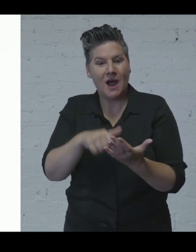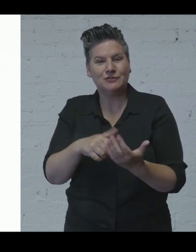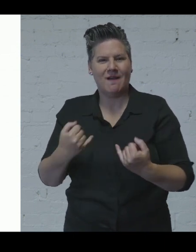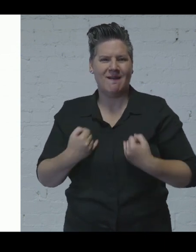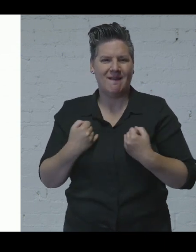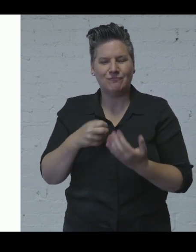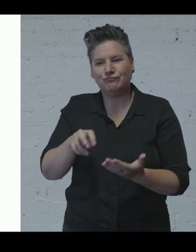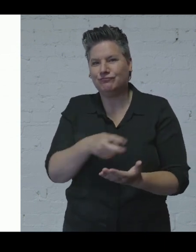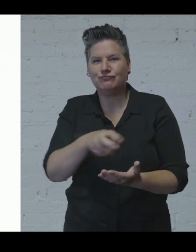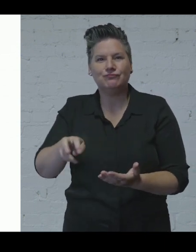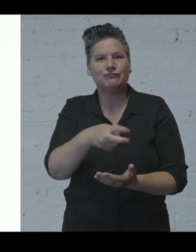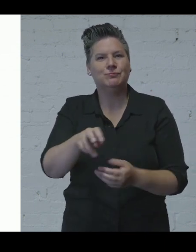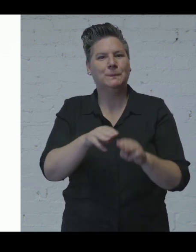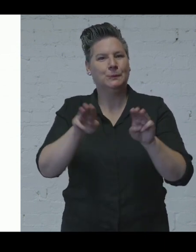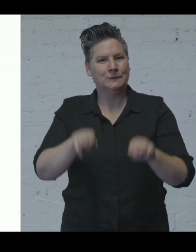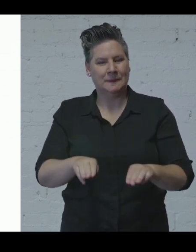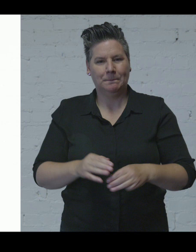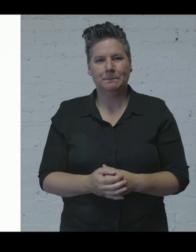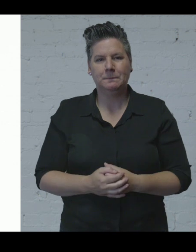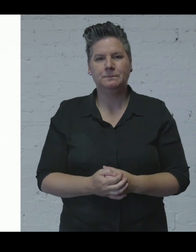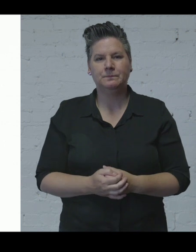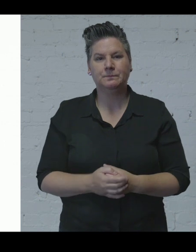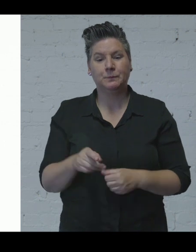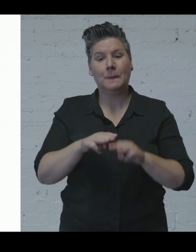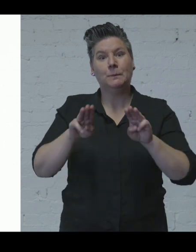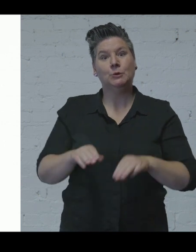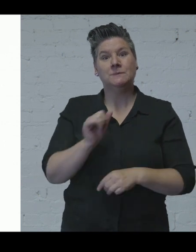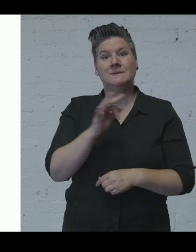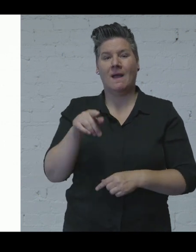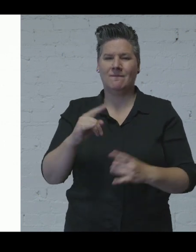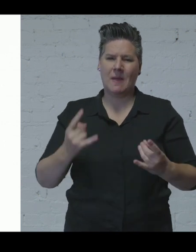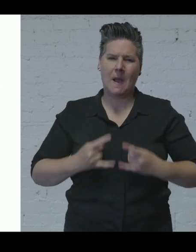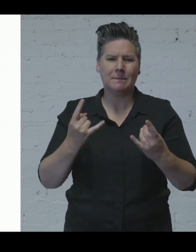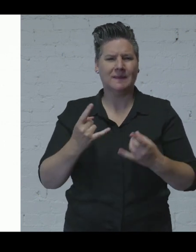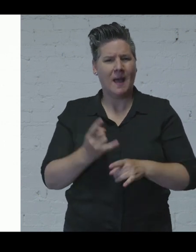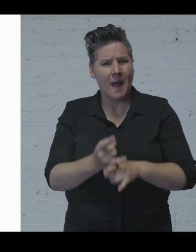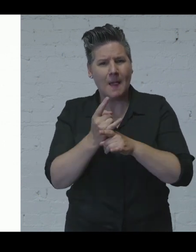Museum staff are happy to help and provide you with assistance and advice.